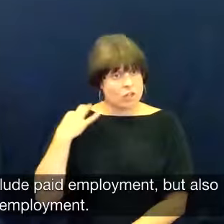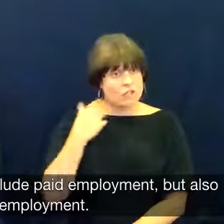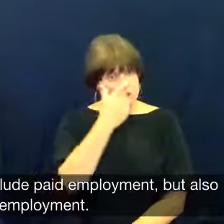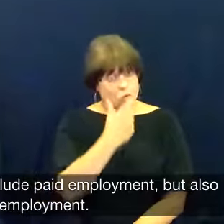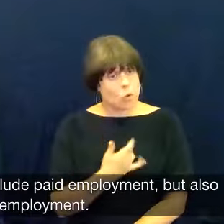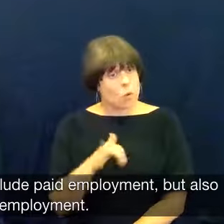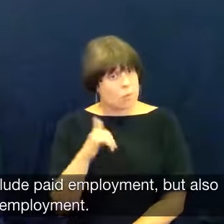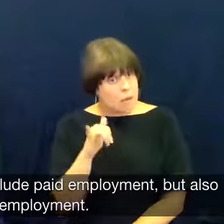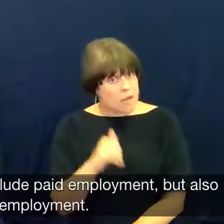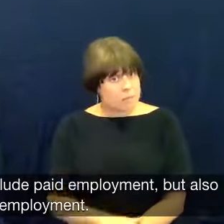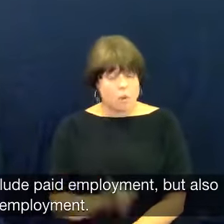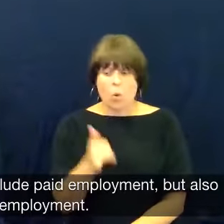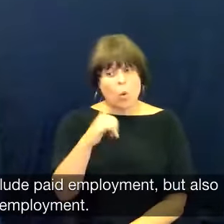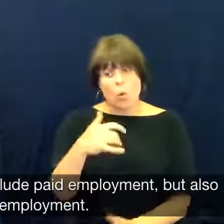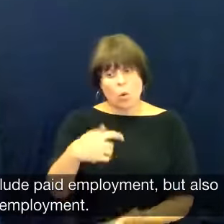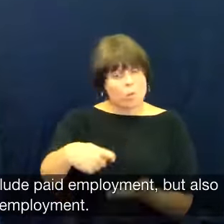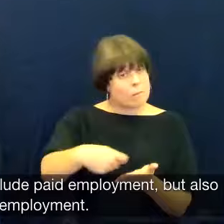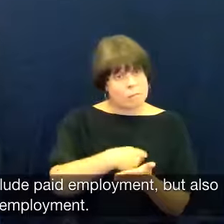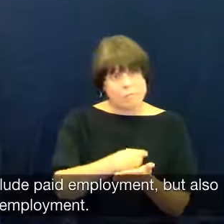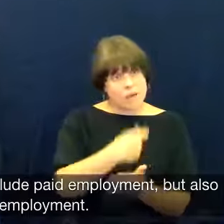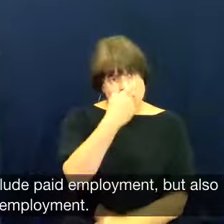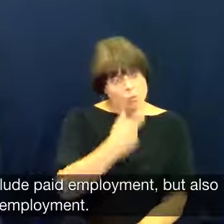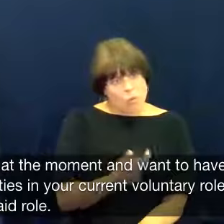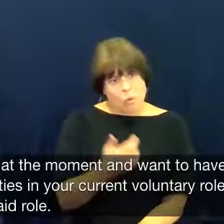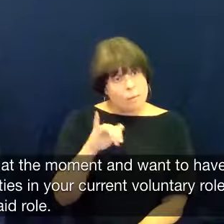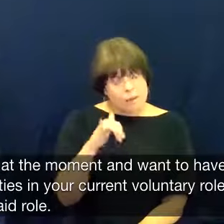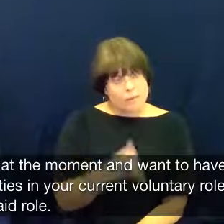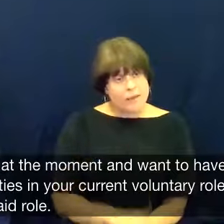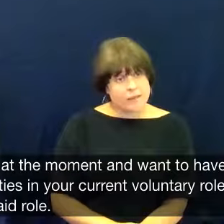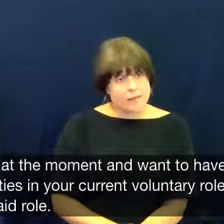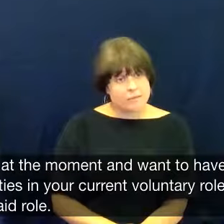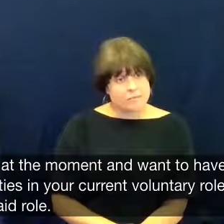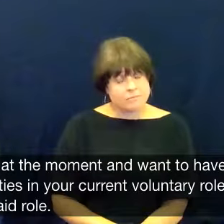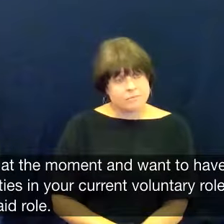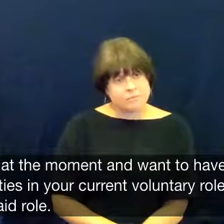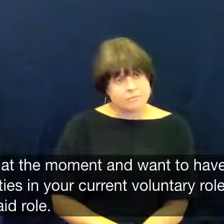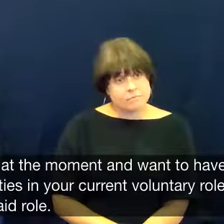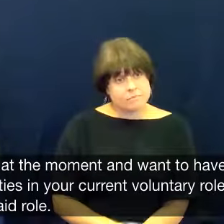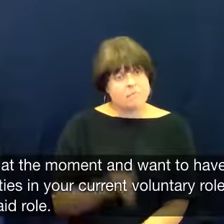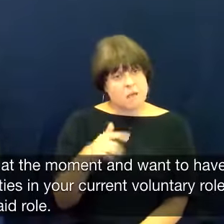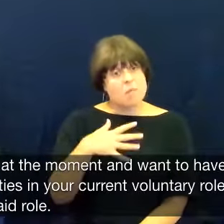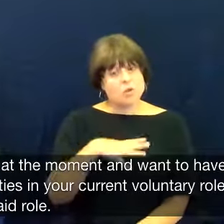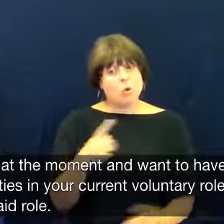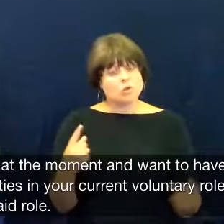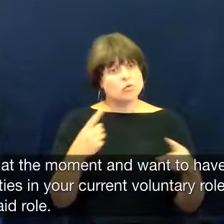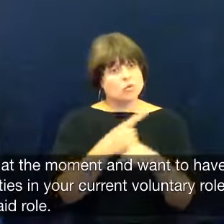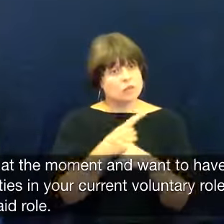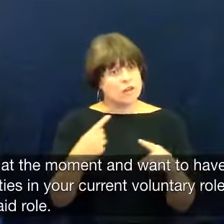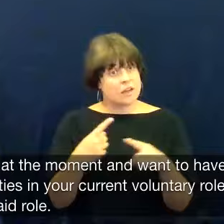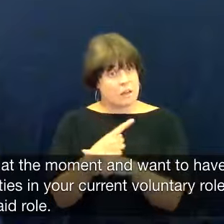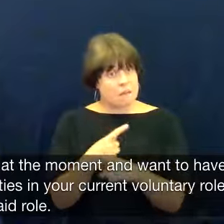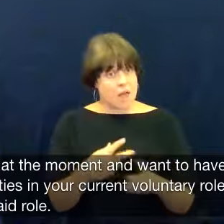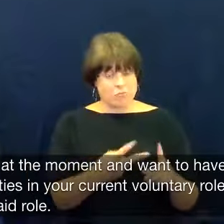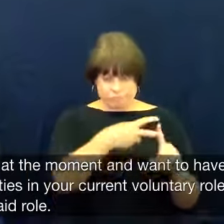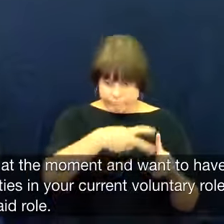role, or paid role. You might have a paid role but be looking at changing that and moving into a